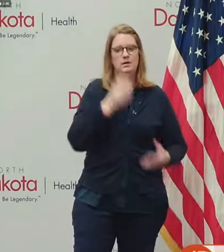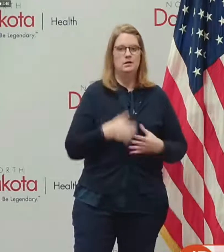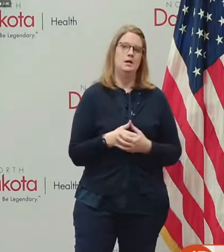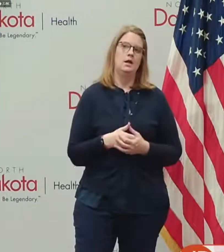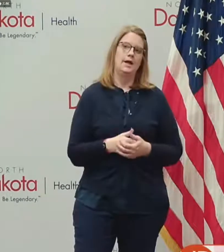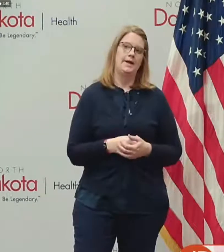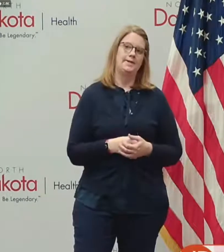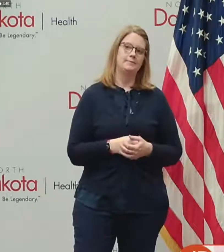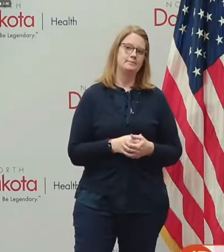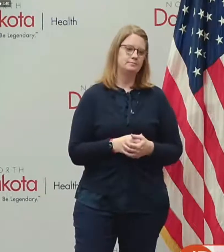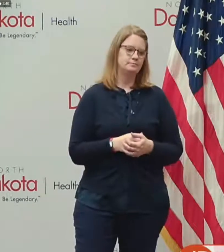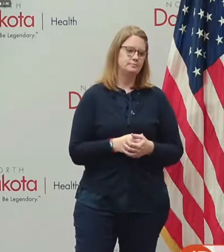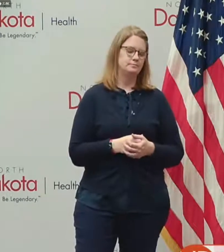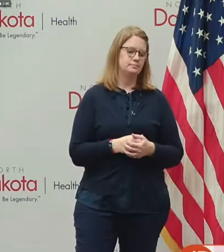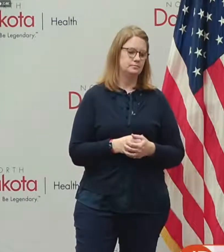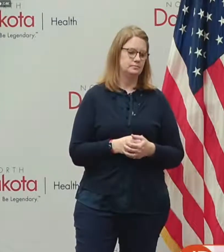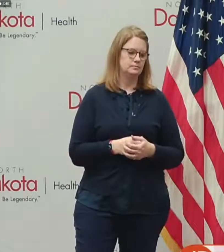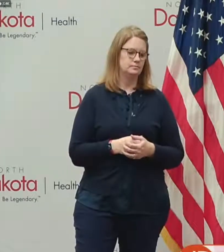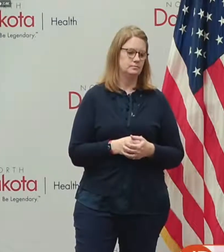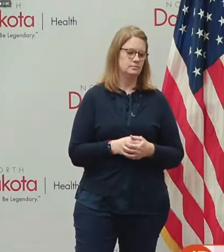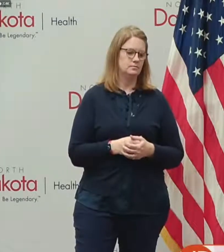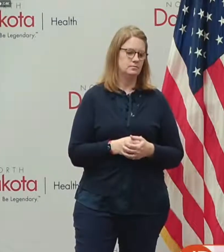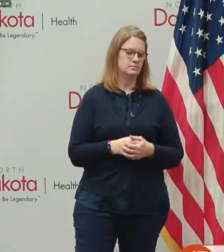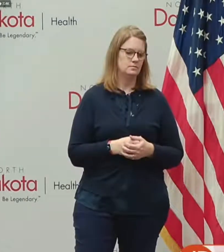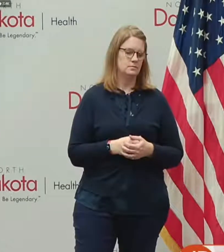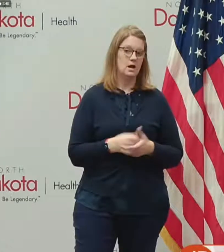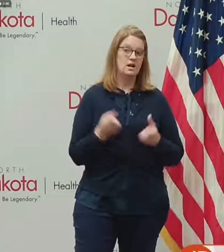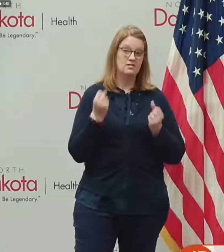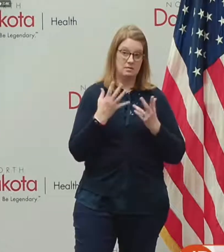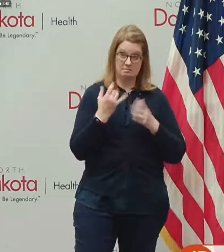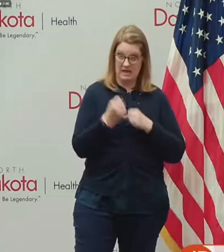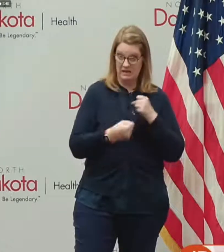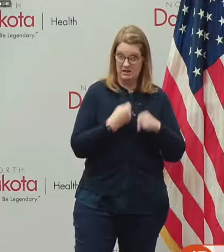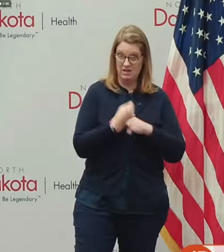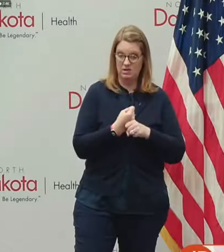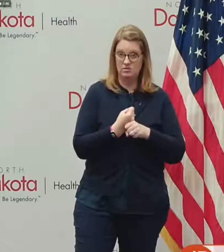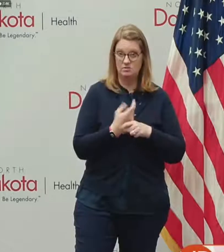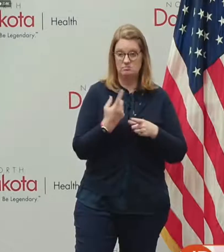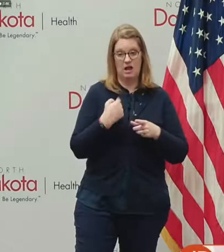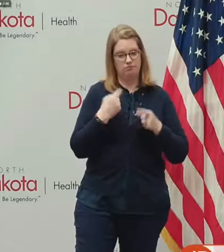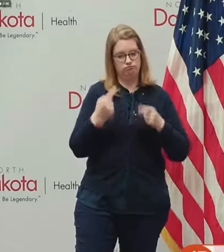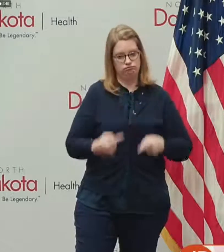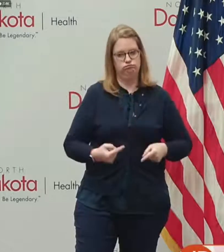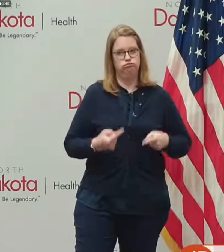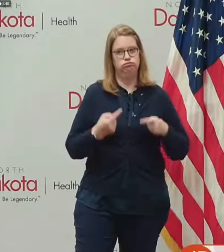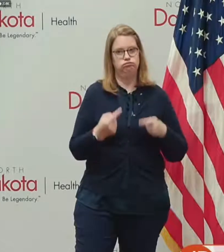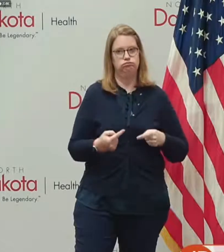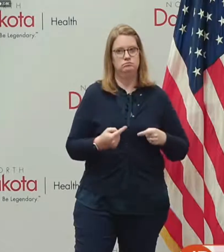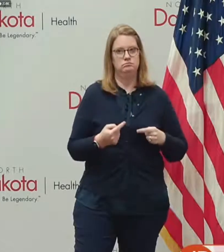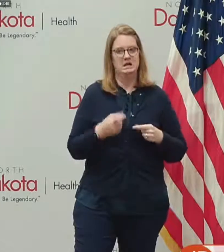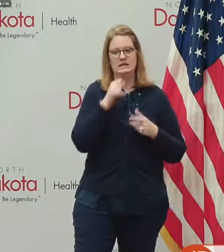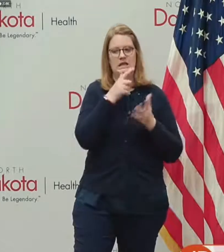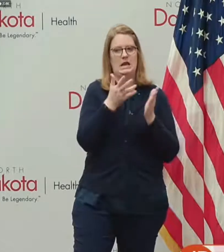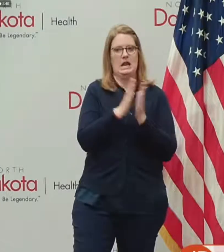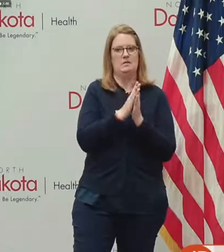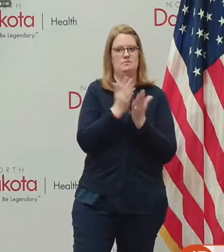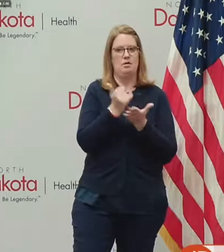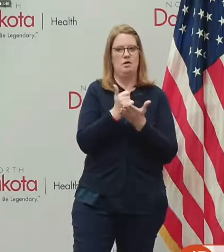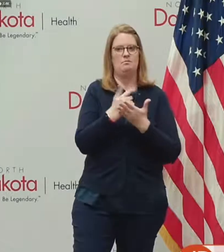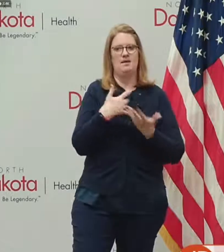I struggled for many years with my addiction. I didn't reach out for help because of the